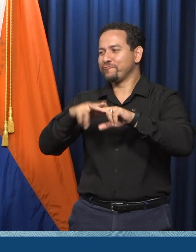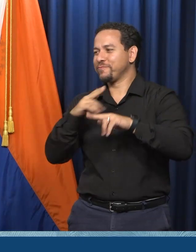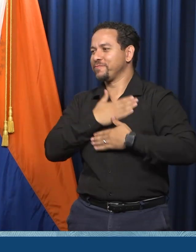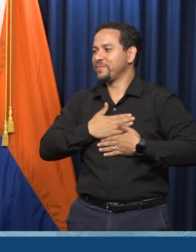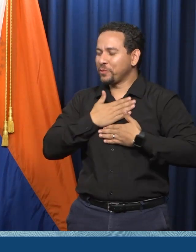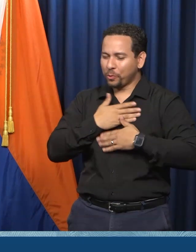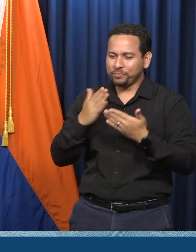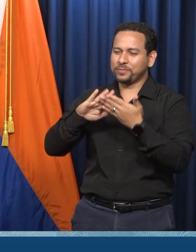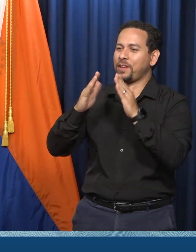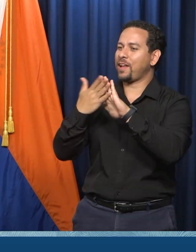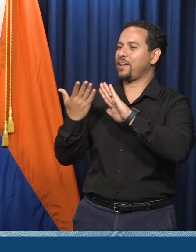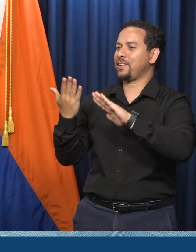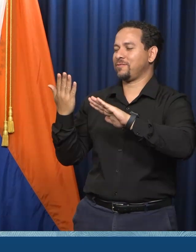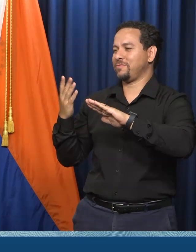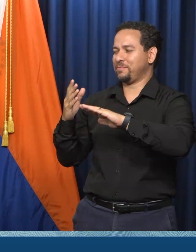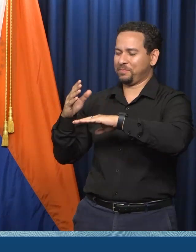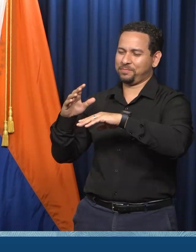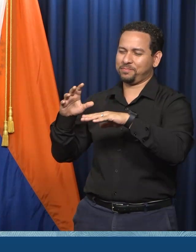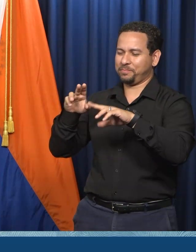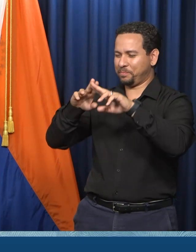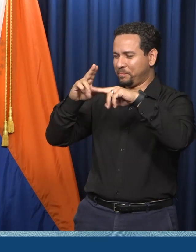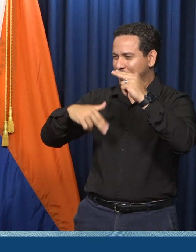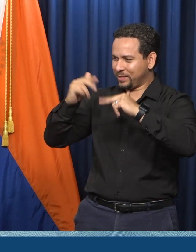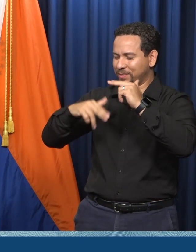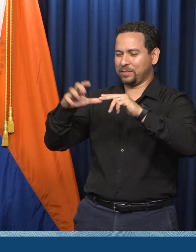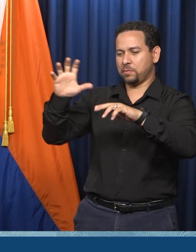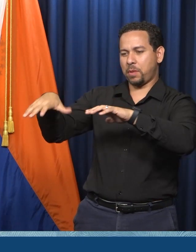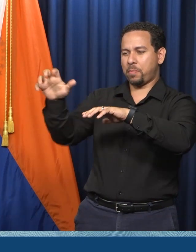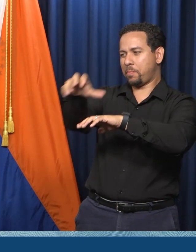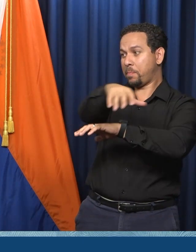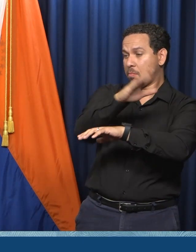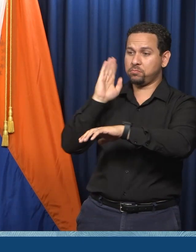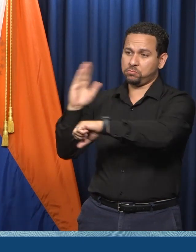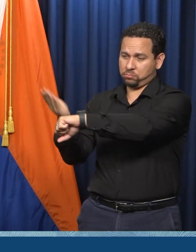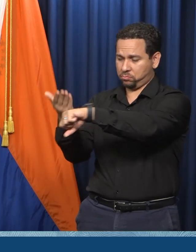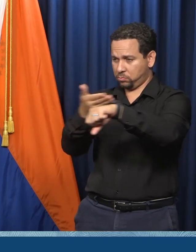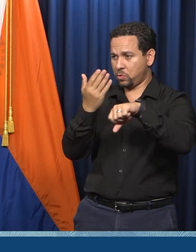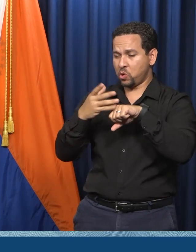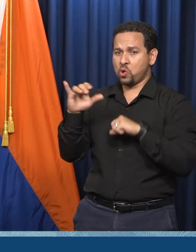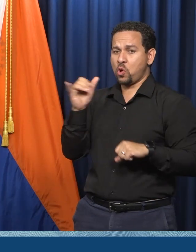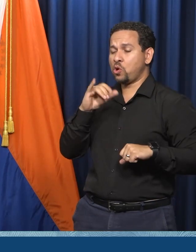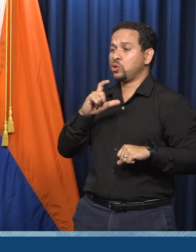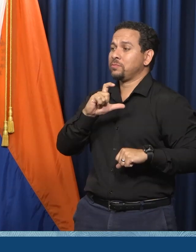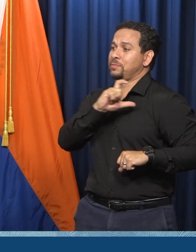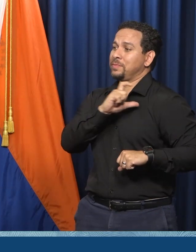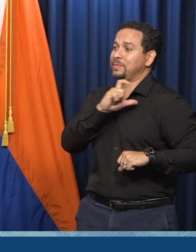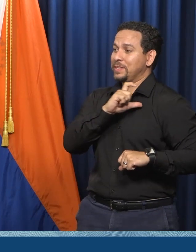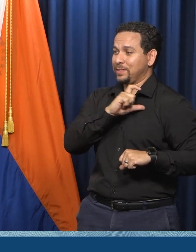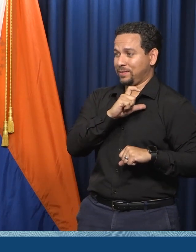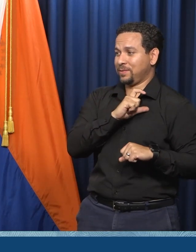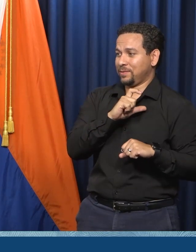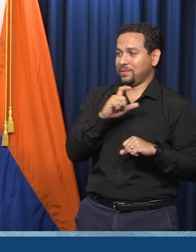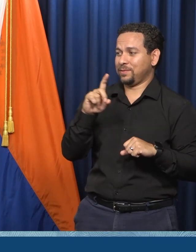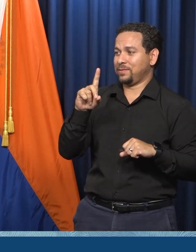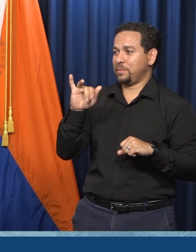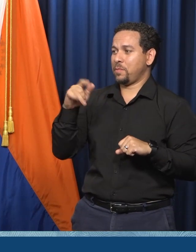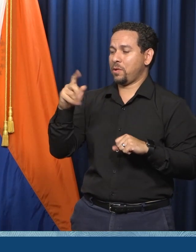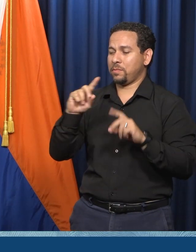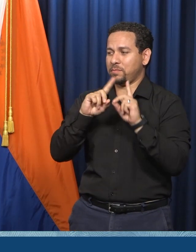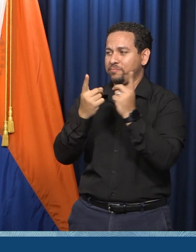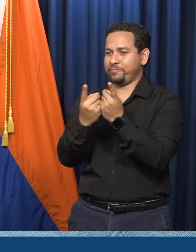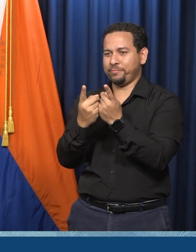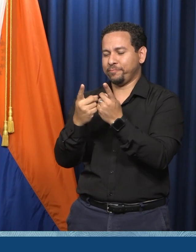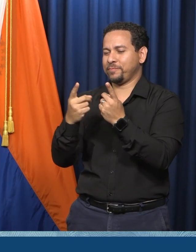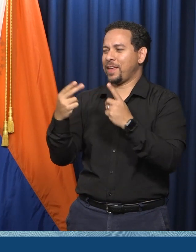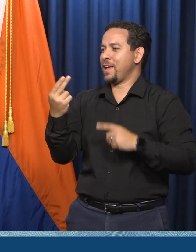town offices, and hopefully soon we're going to be building a new police department headquarters. Sidewalks